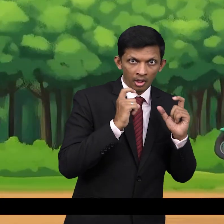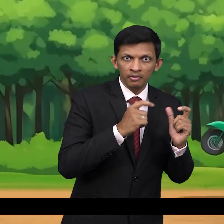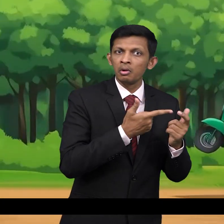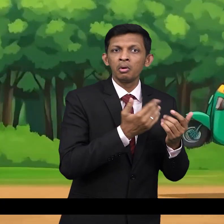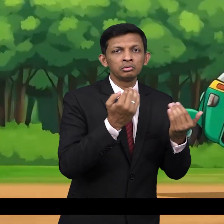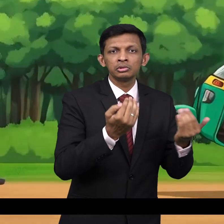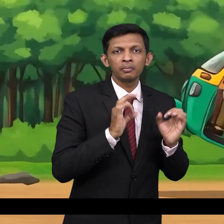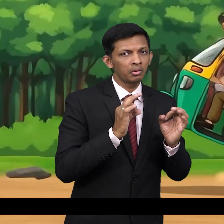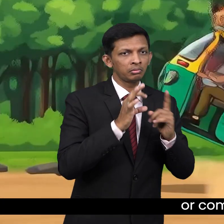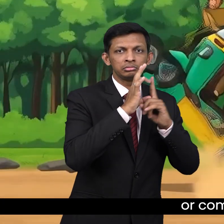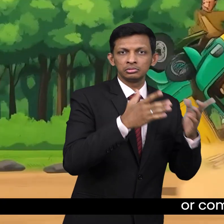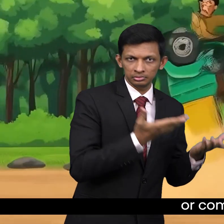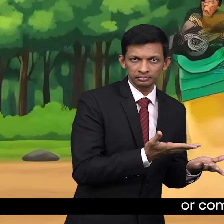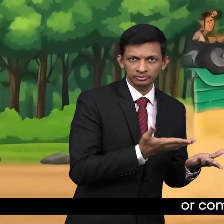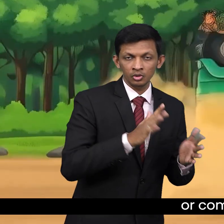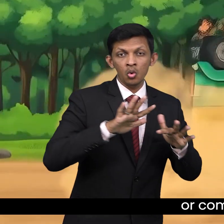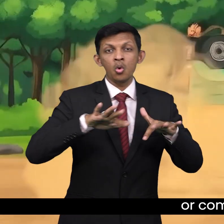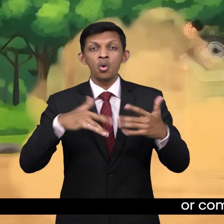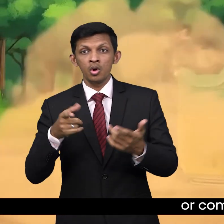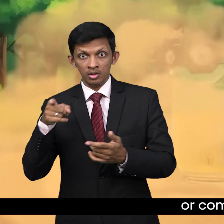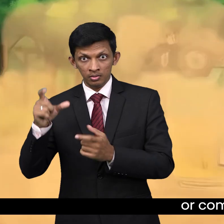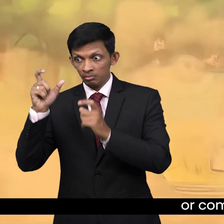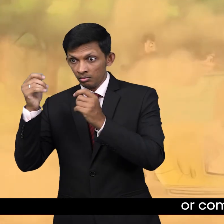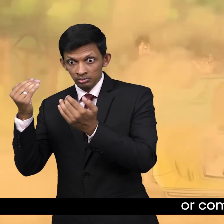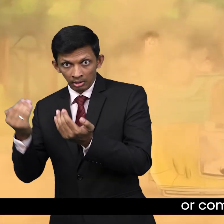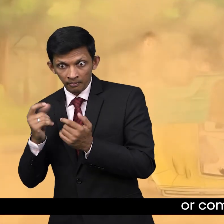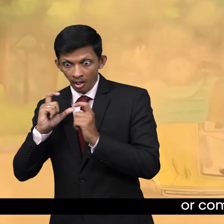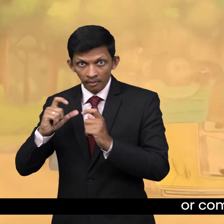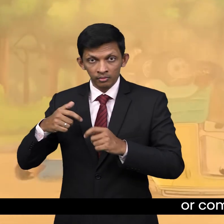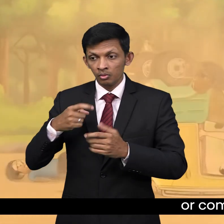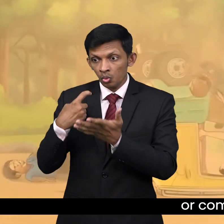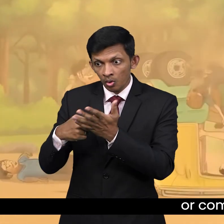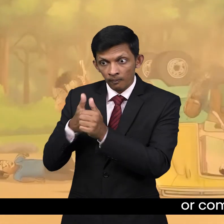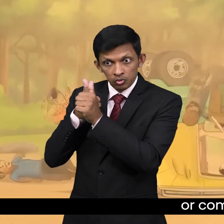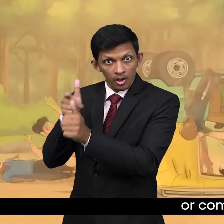It is not safe or comfortable for anyone.